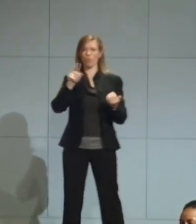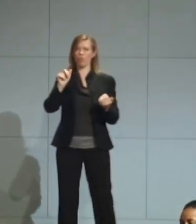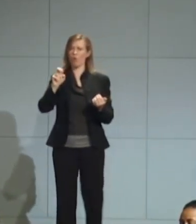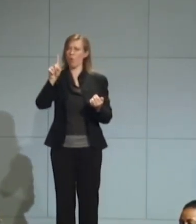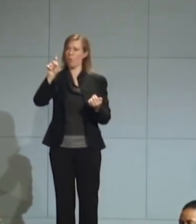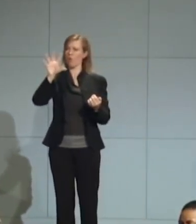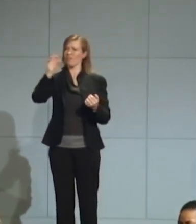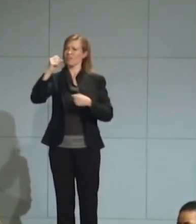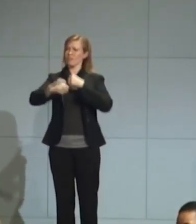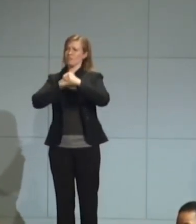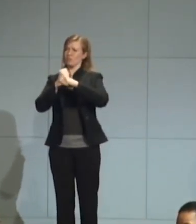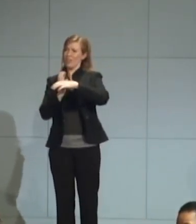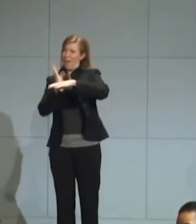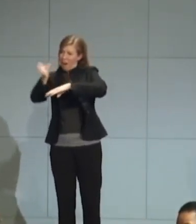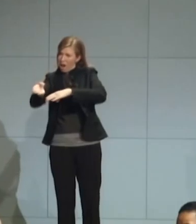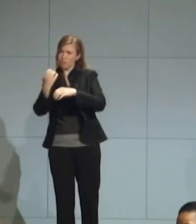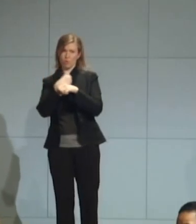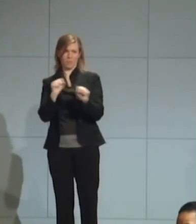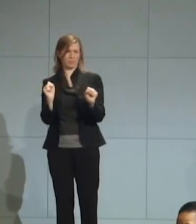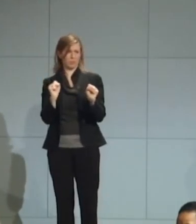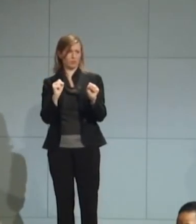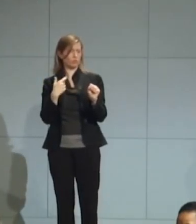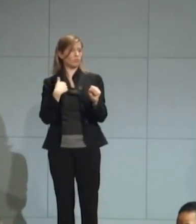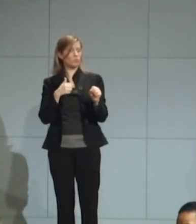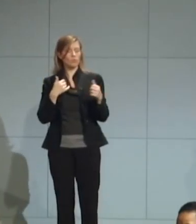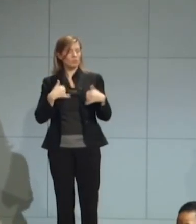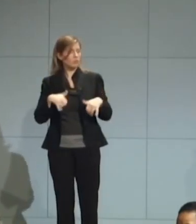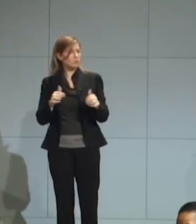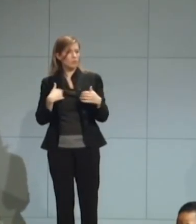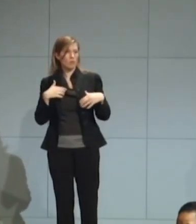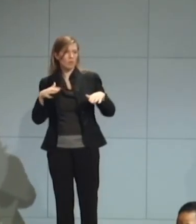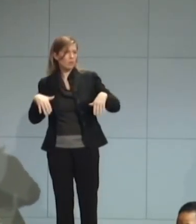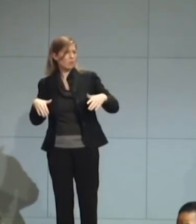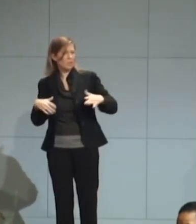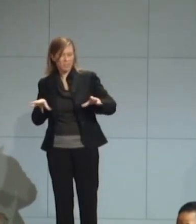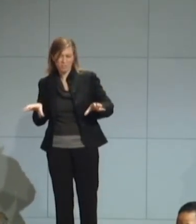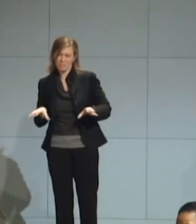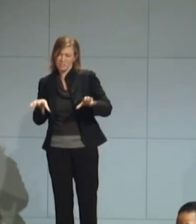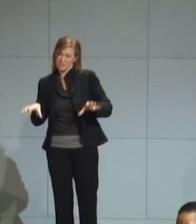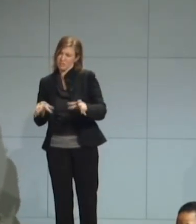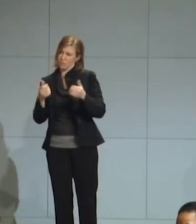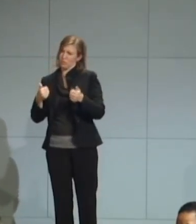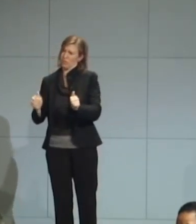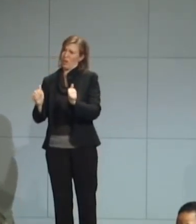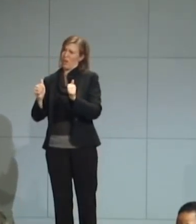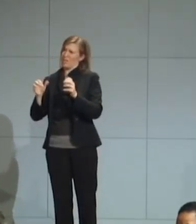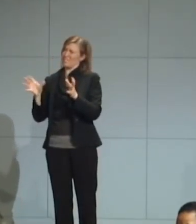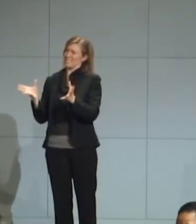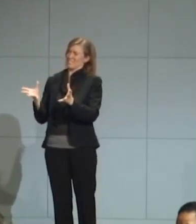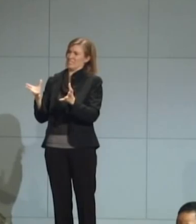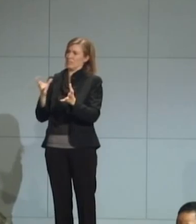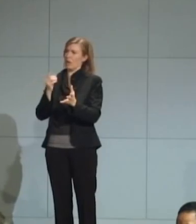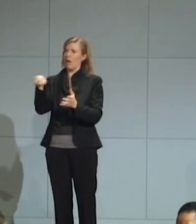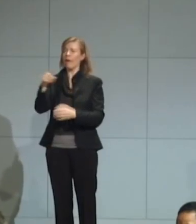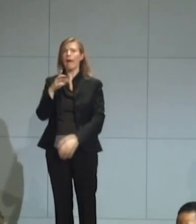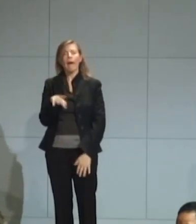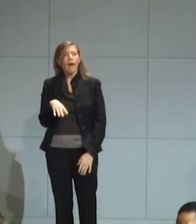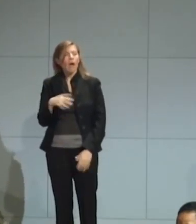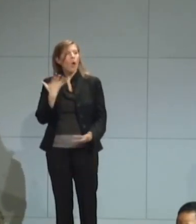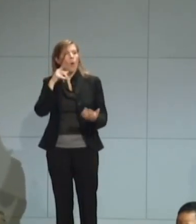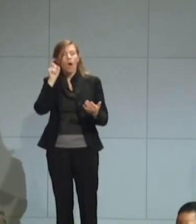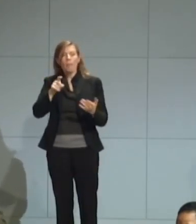but still an important one. And yet, the Supreme Court of the United States, within just a few years of the